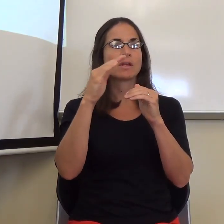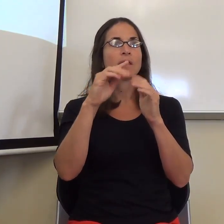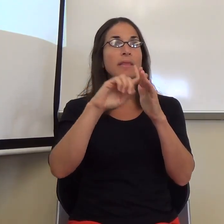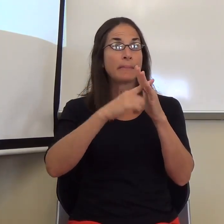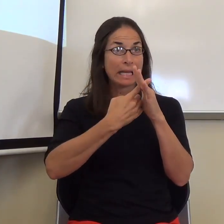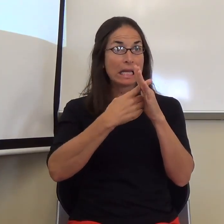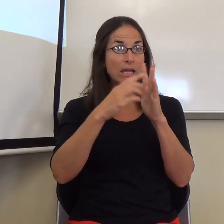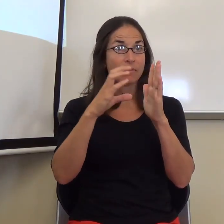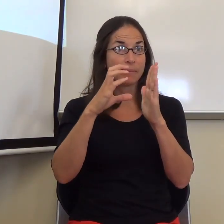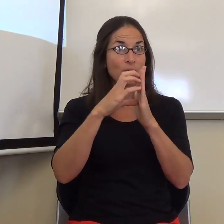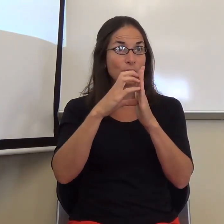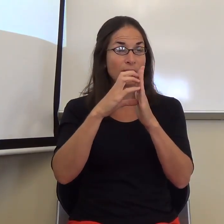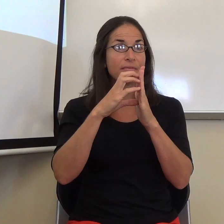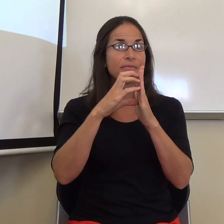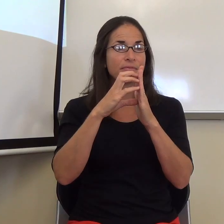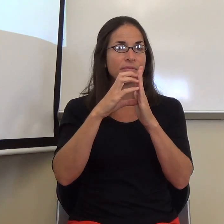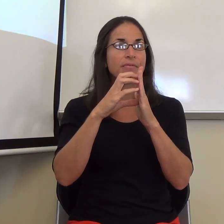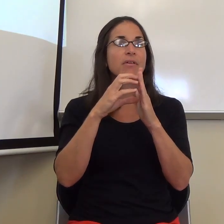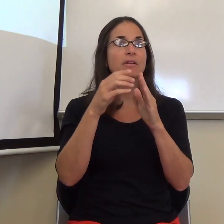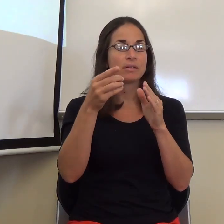After a certain point? Yeah, Sandra?